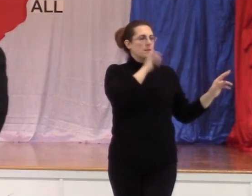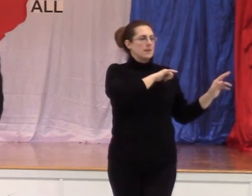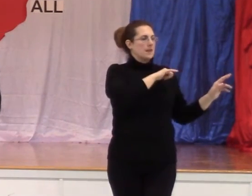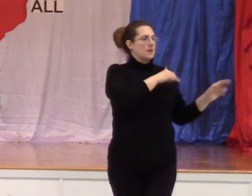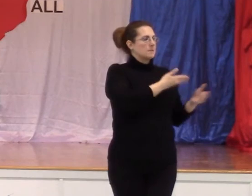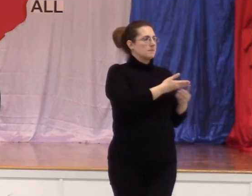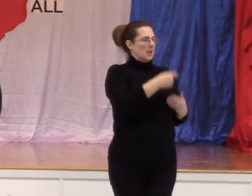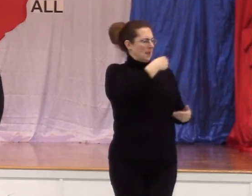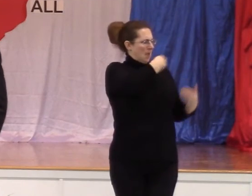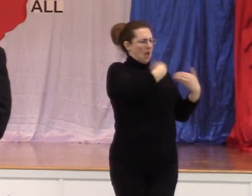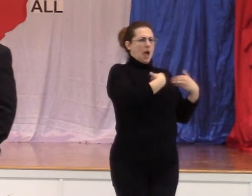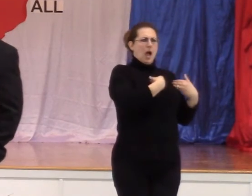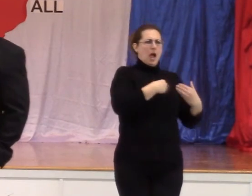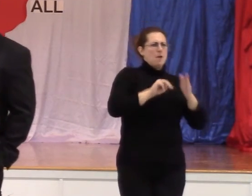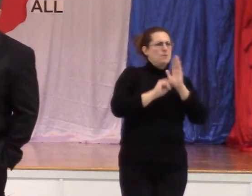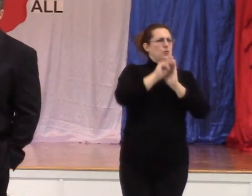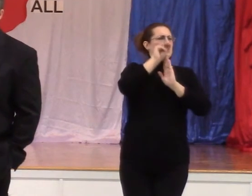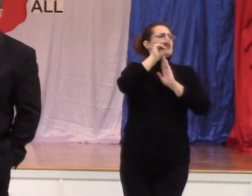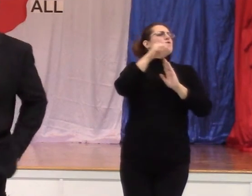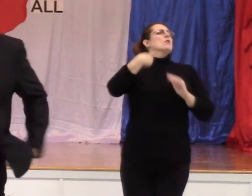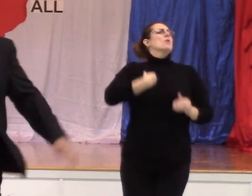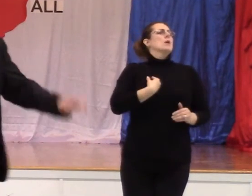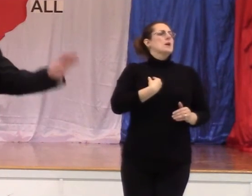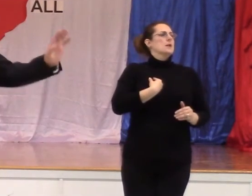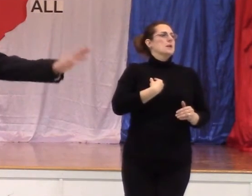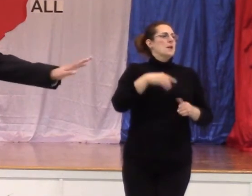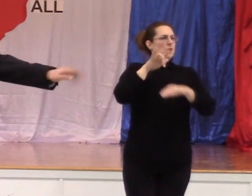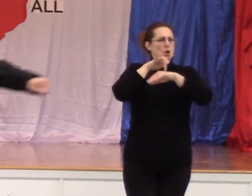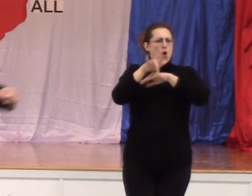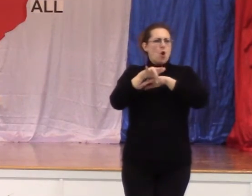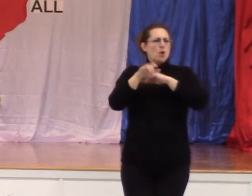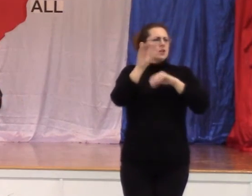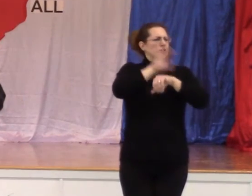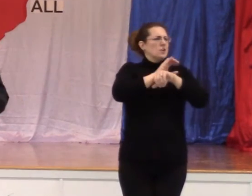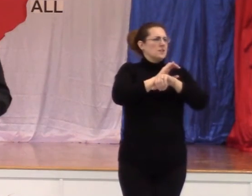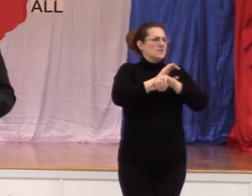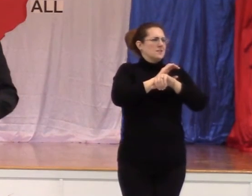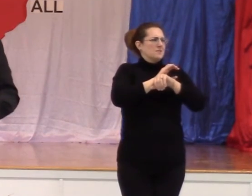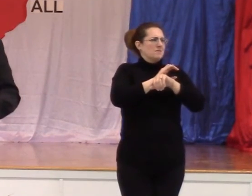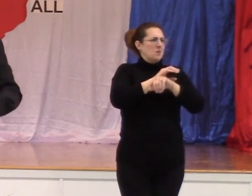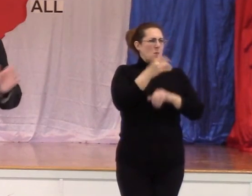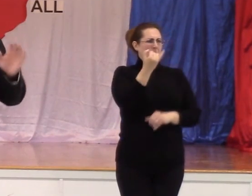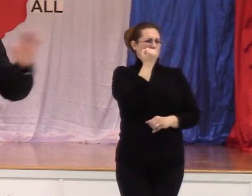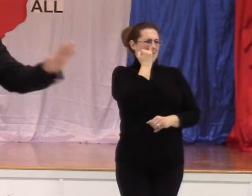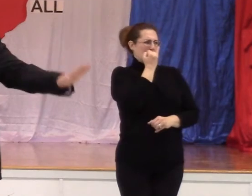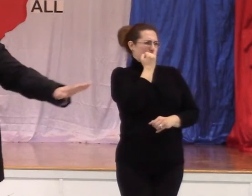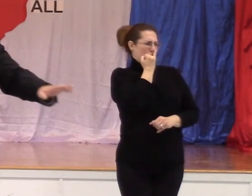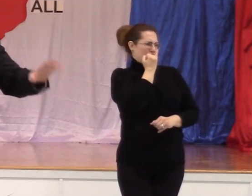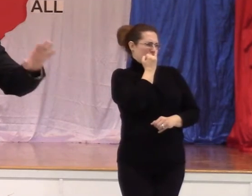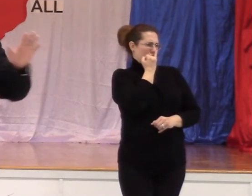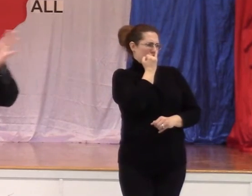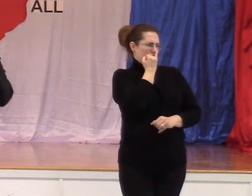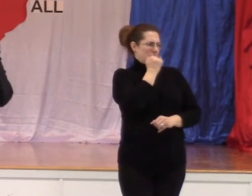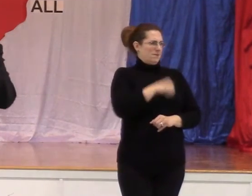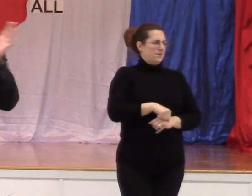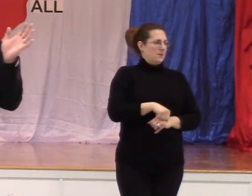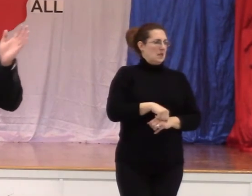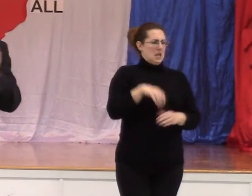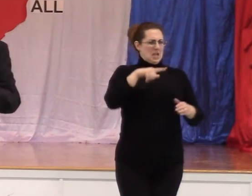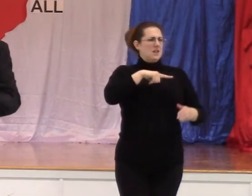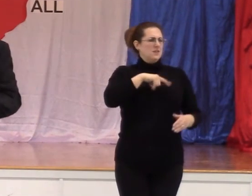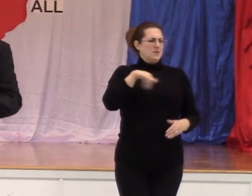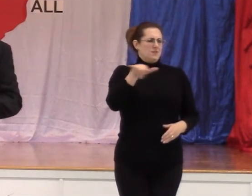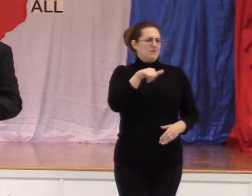they are the mature ones, whereas the early church was immature. And then even Luther would be kind of a step along